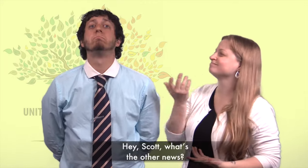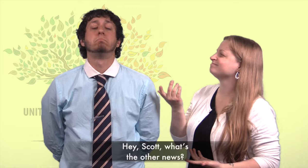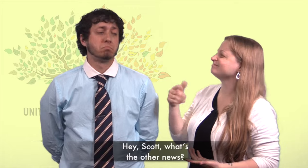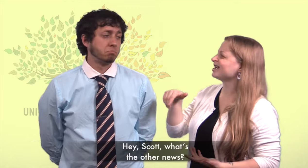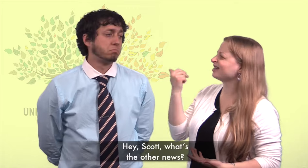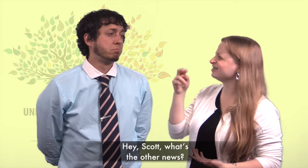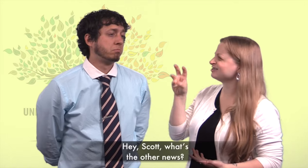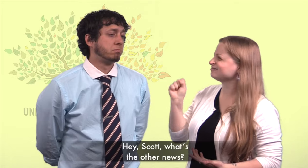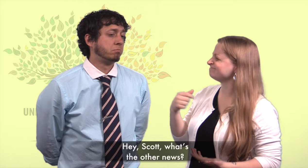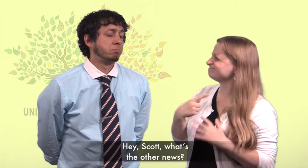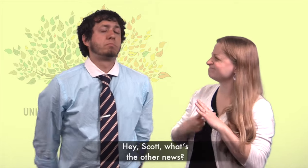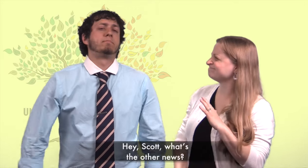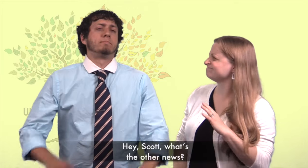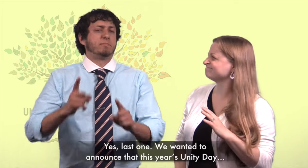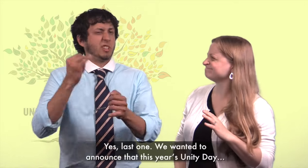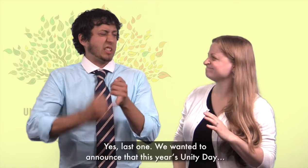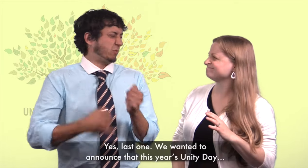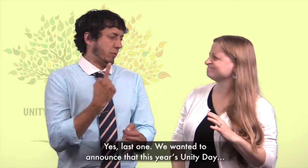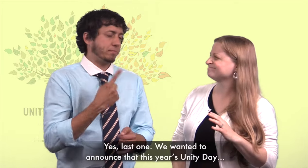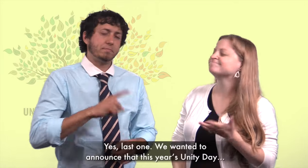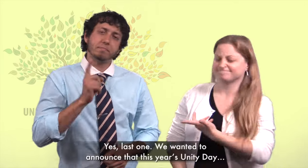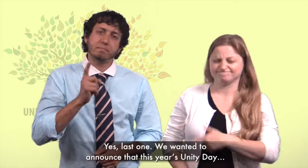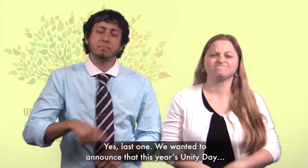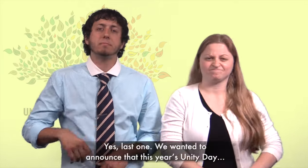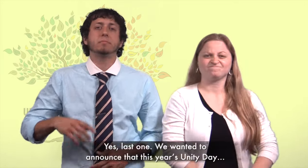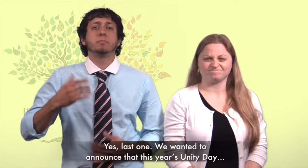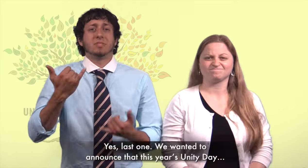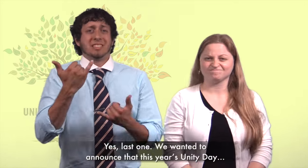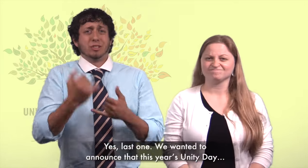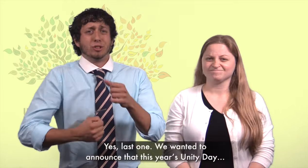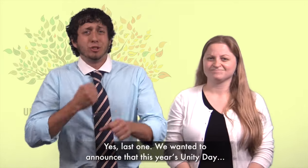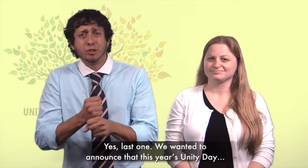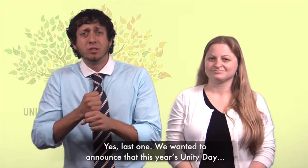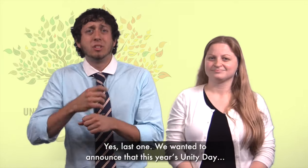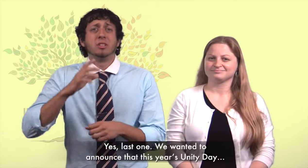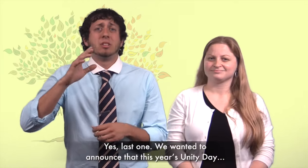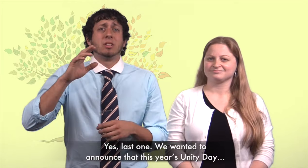Scott, what's the other news? Yes, the last one. We wanted to announce that Unity Day...